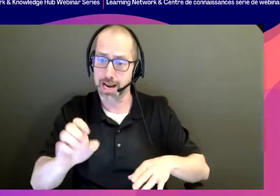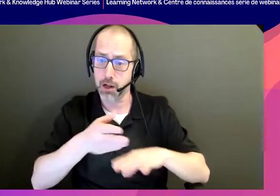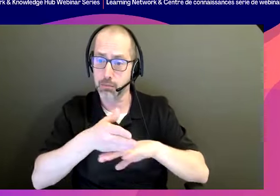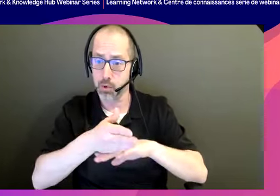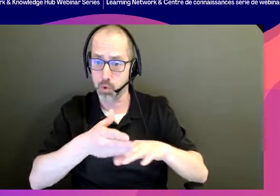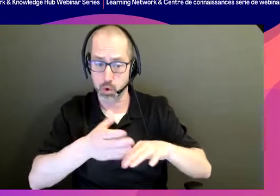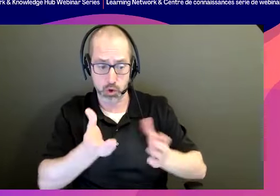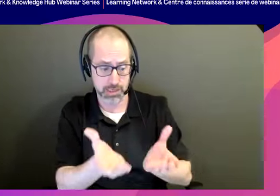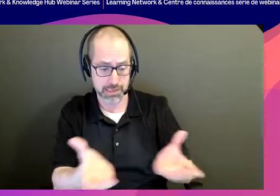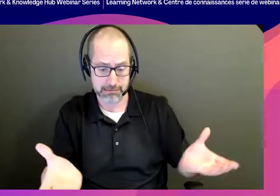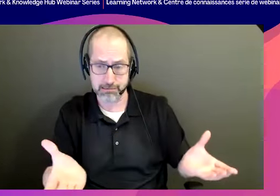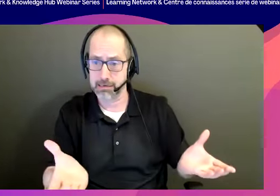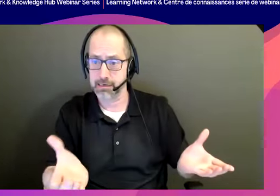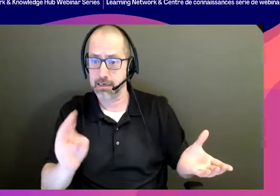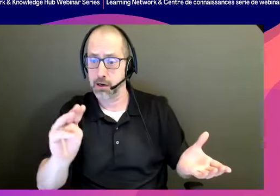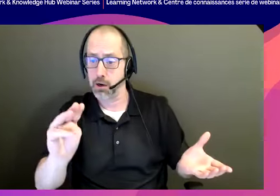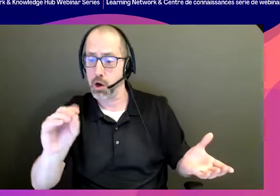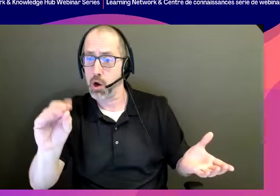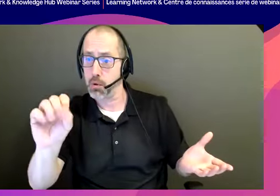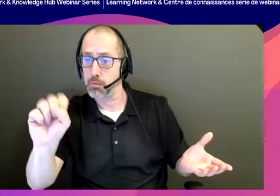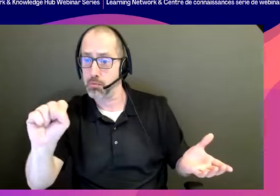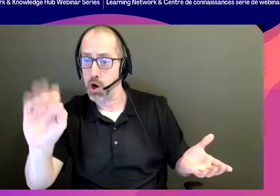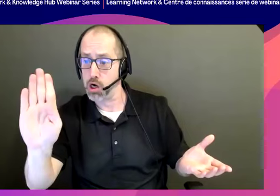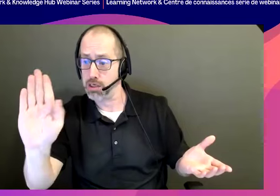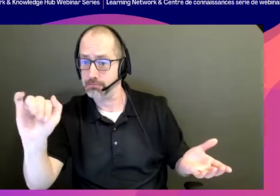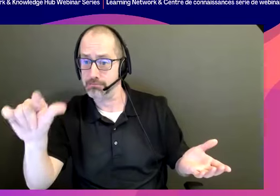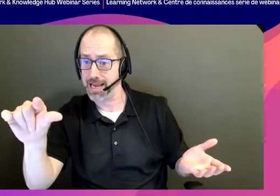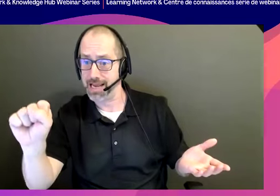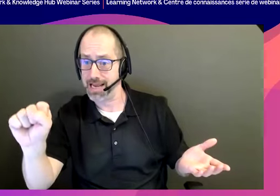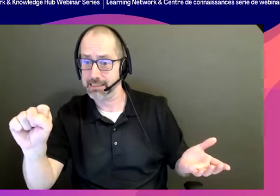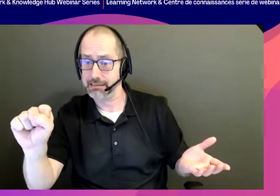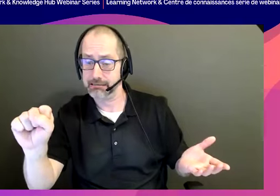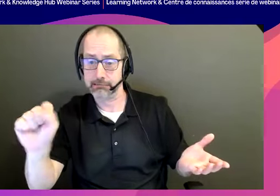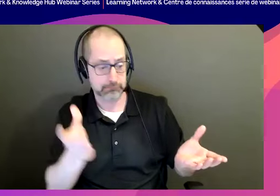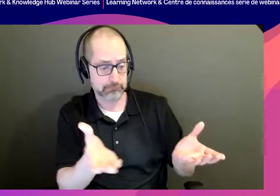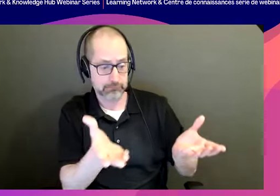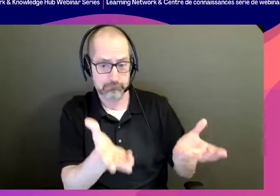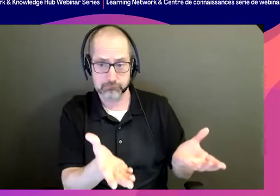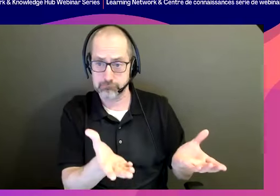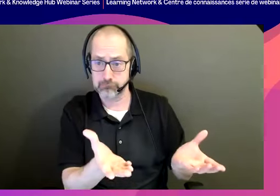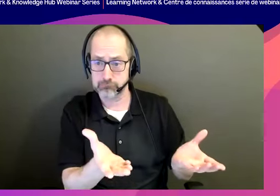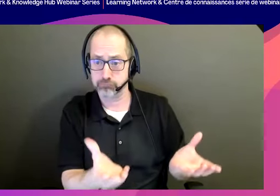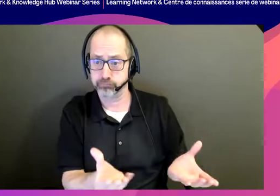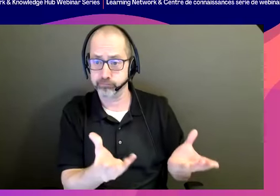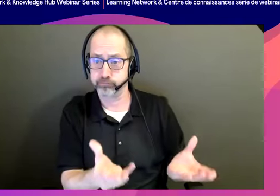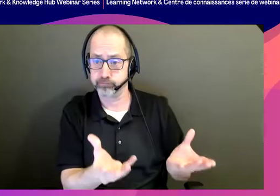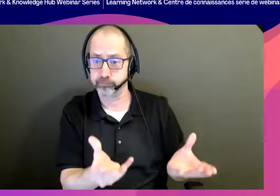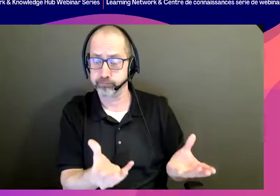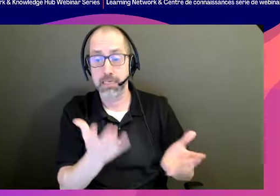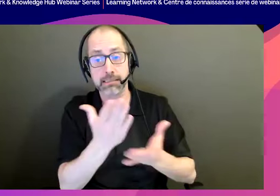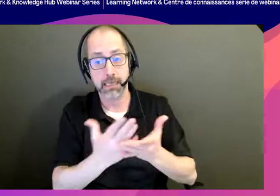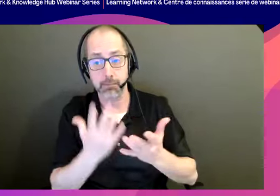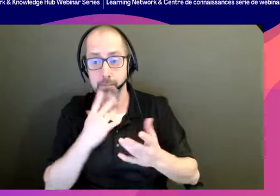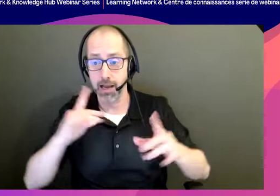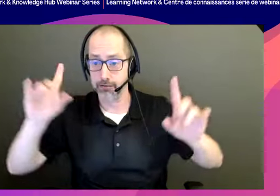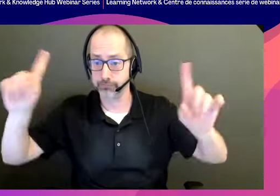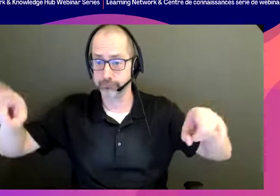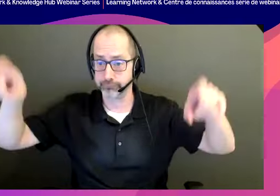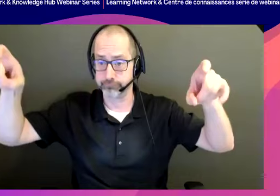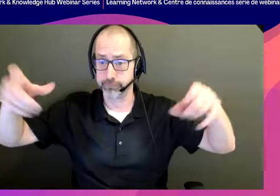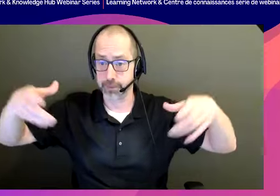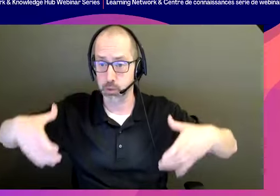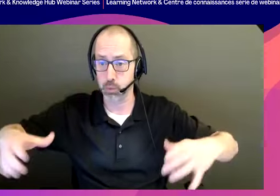babies. Some have constructed swinging hammocks to keep the babies comforted and safe.